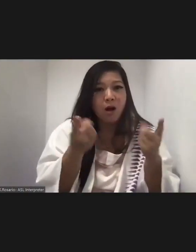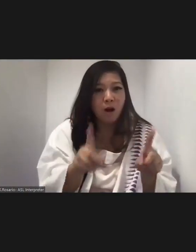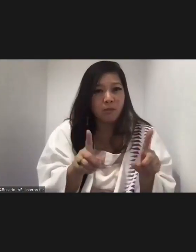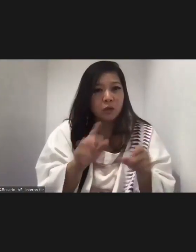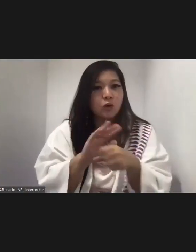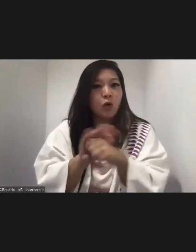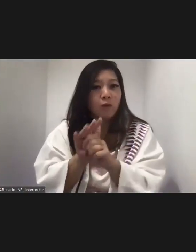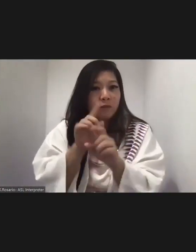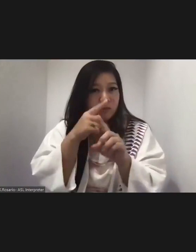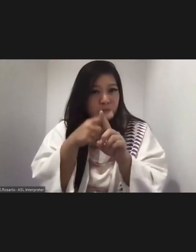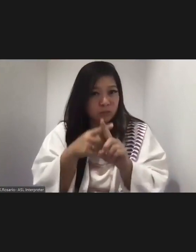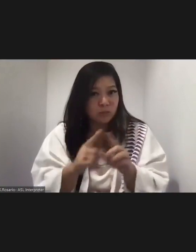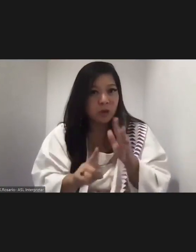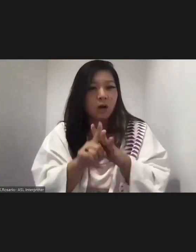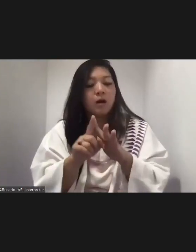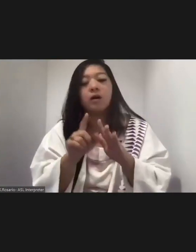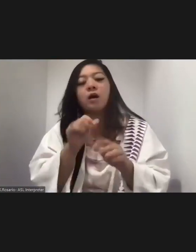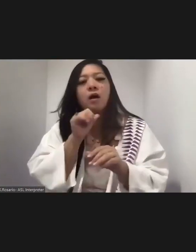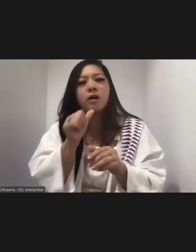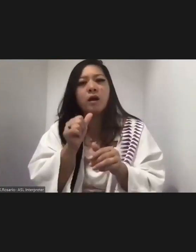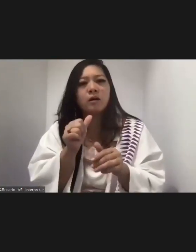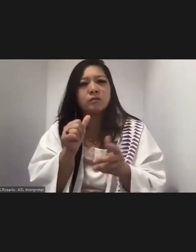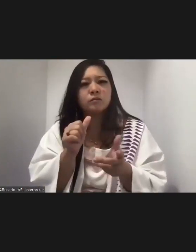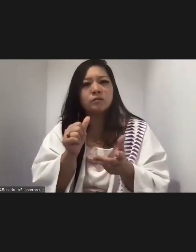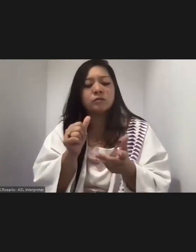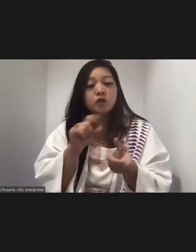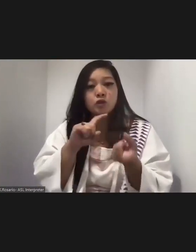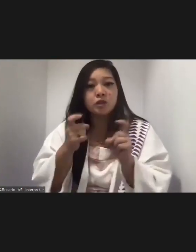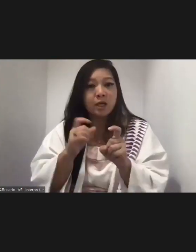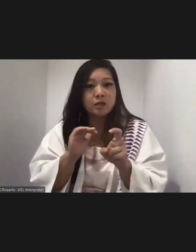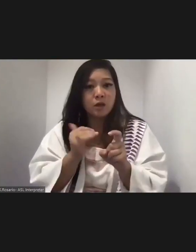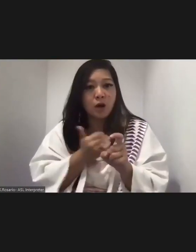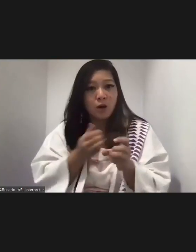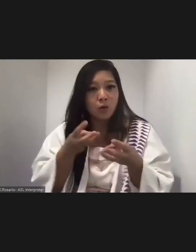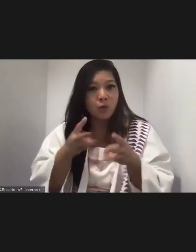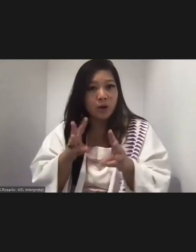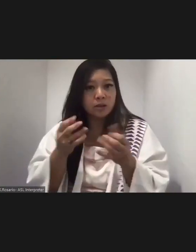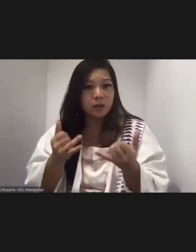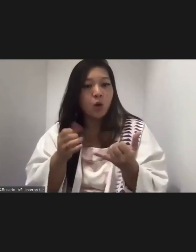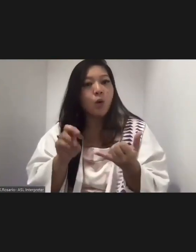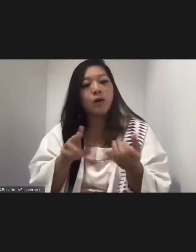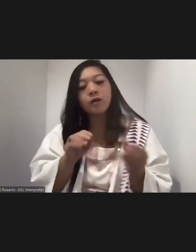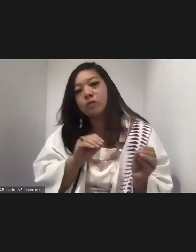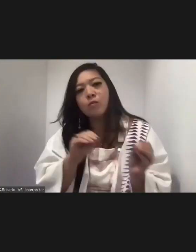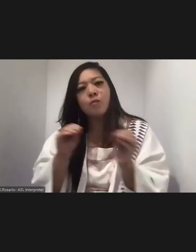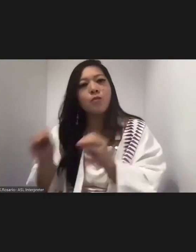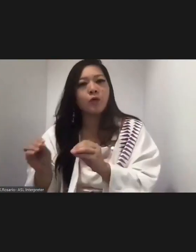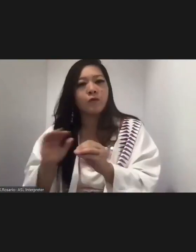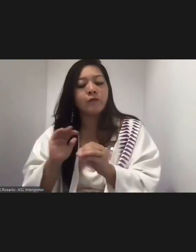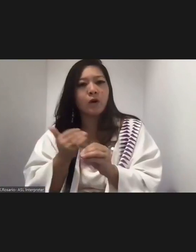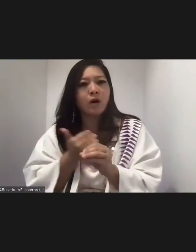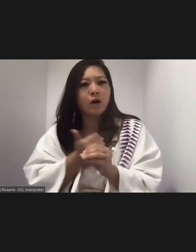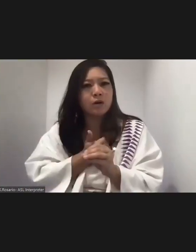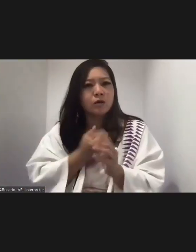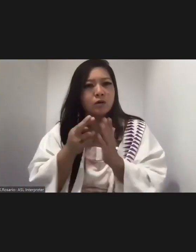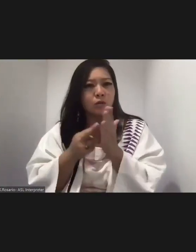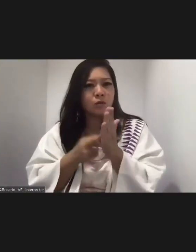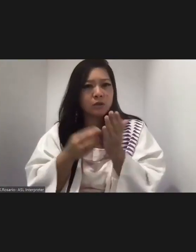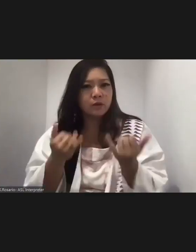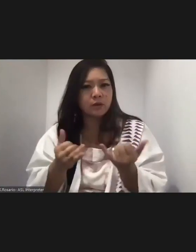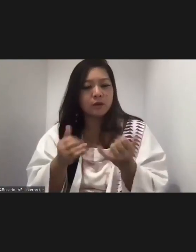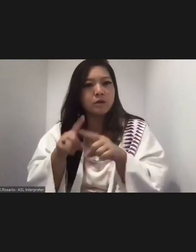and we will not hesitate to change our course or shift our posture depending on any